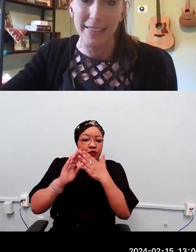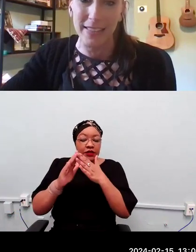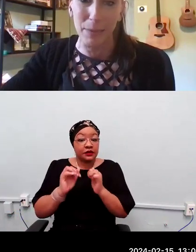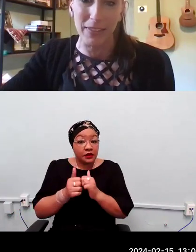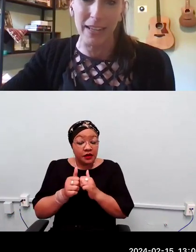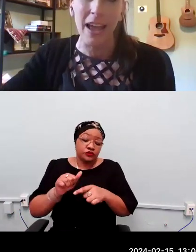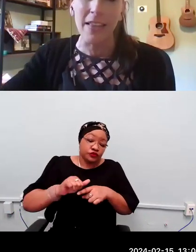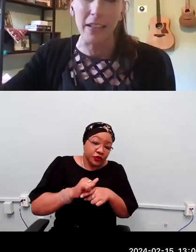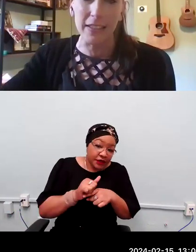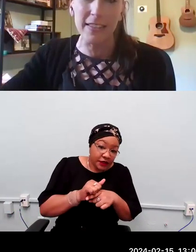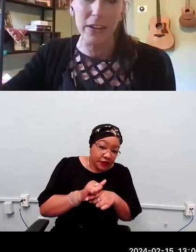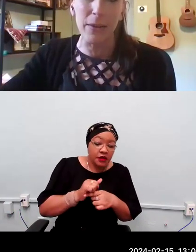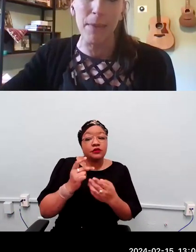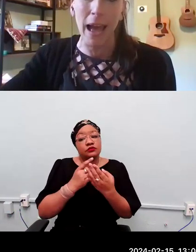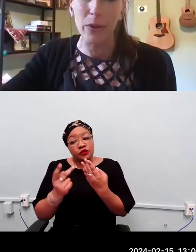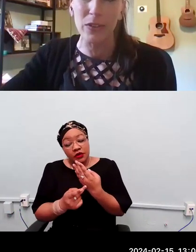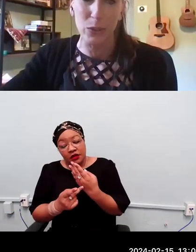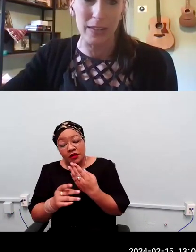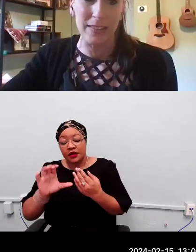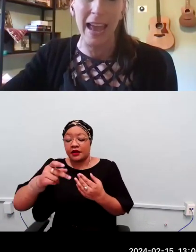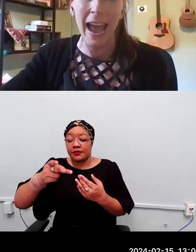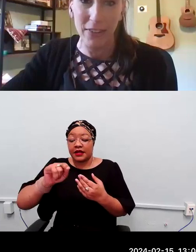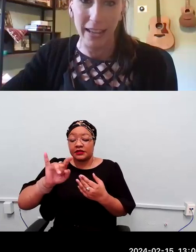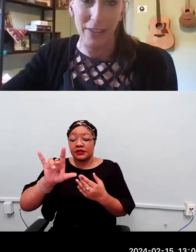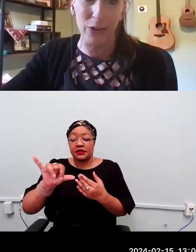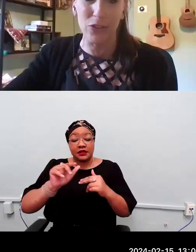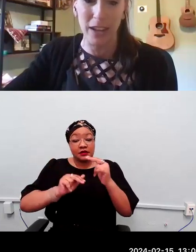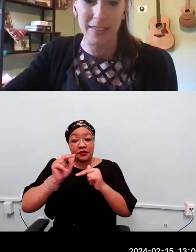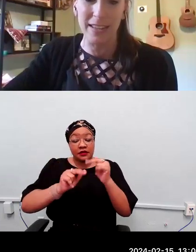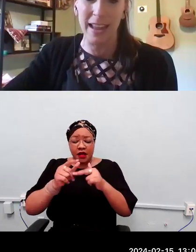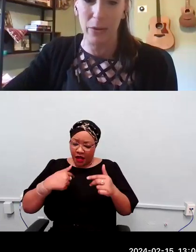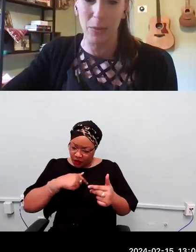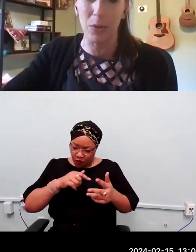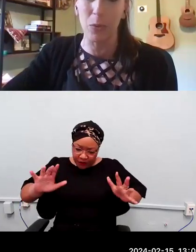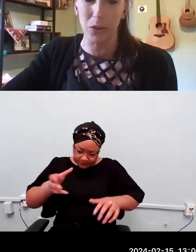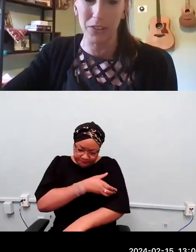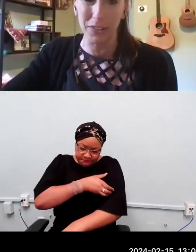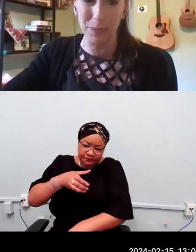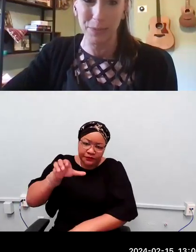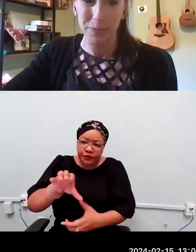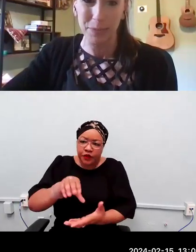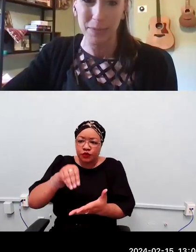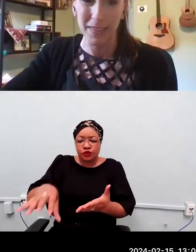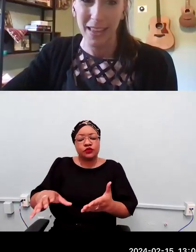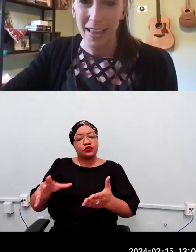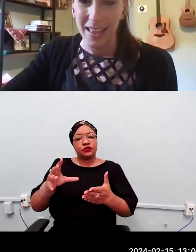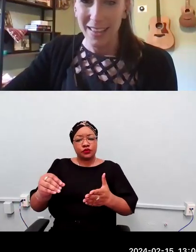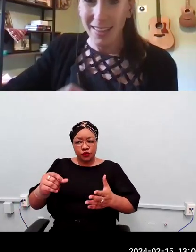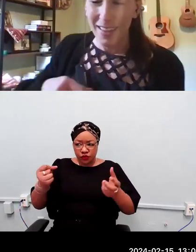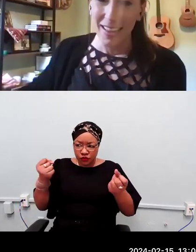and capacity building, the Lytton Center empowers students to advocate for a just and equitable world.